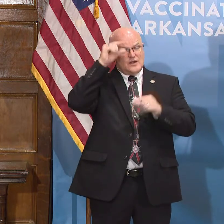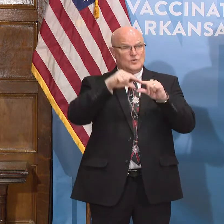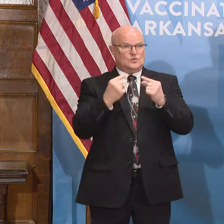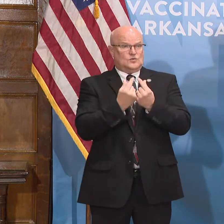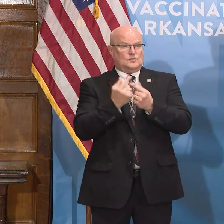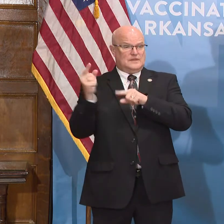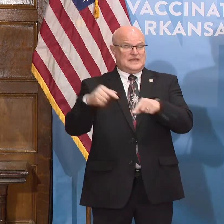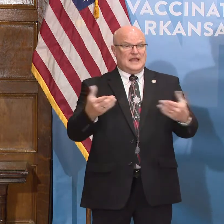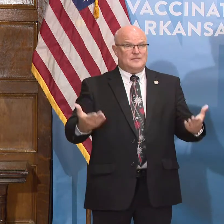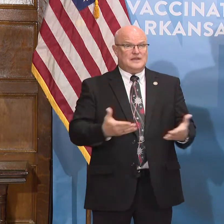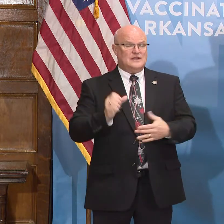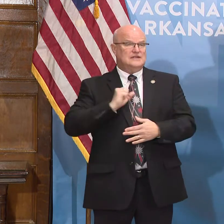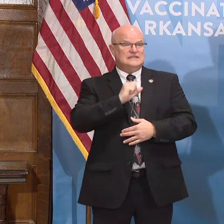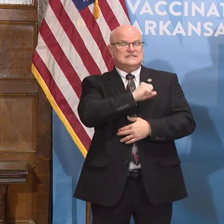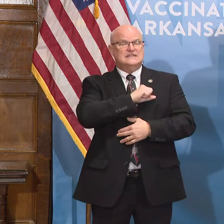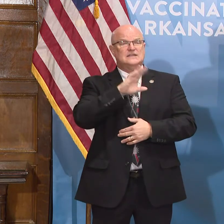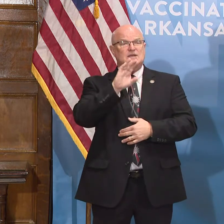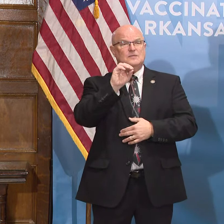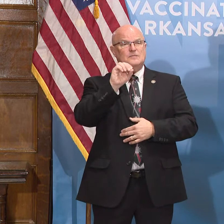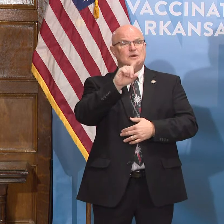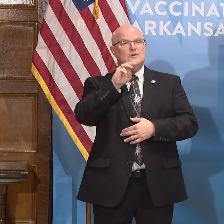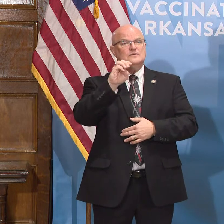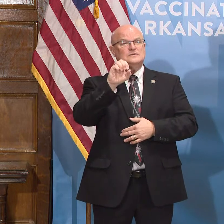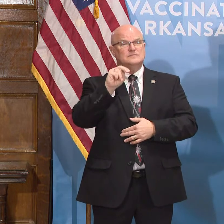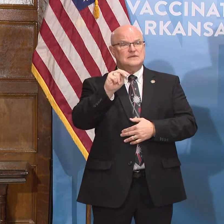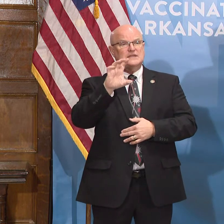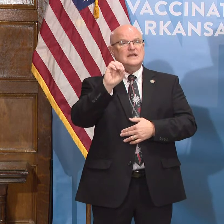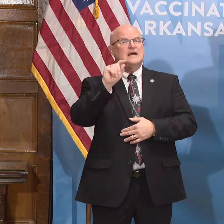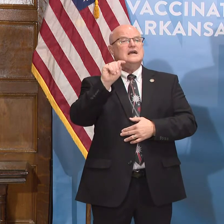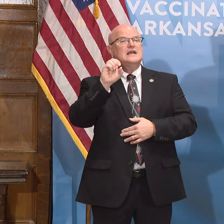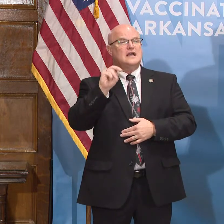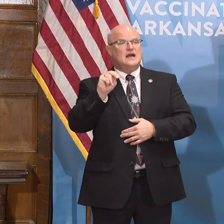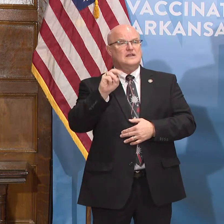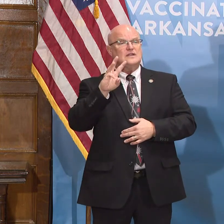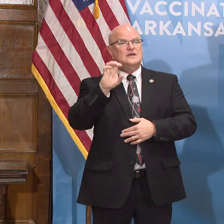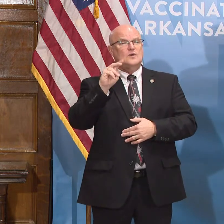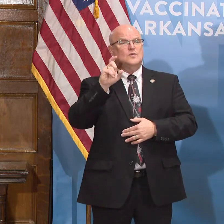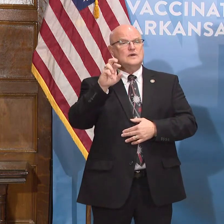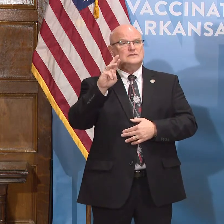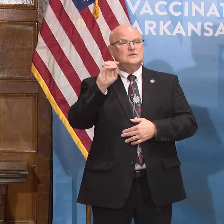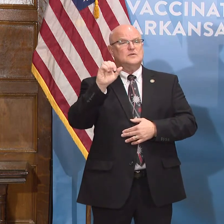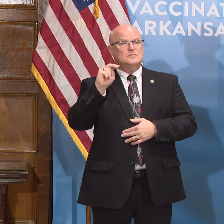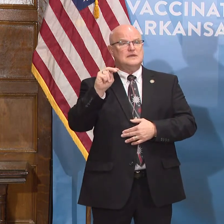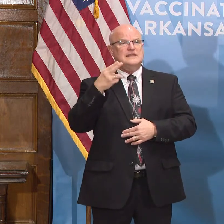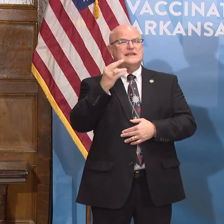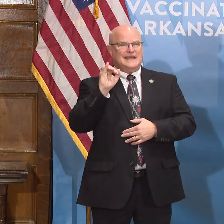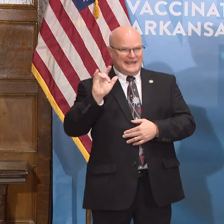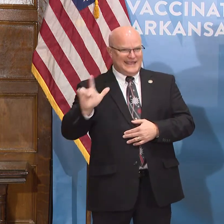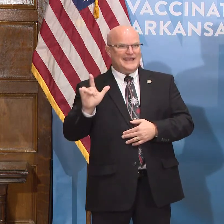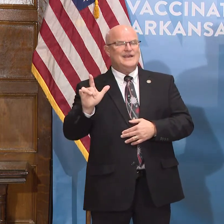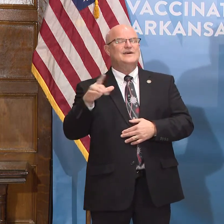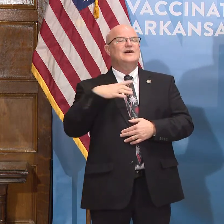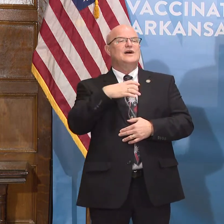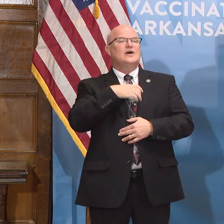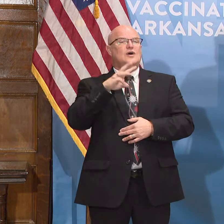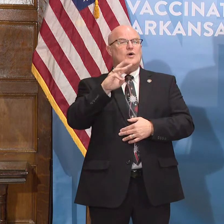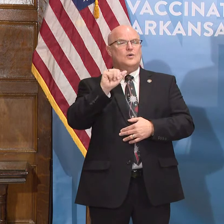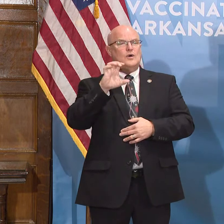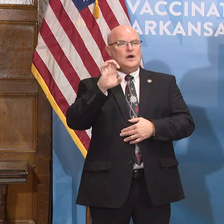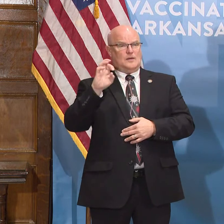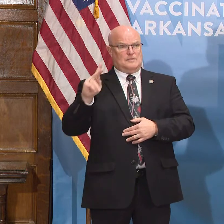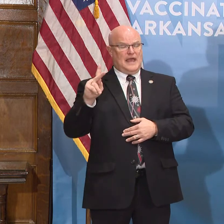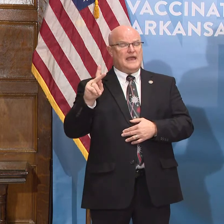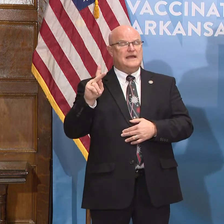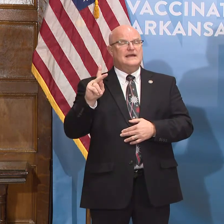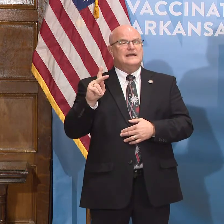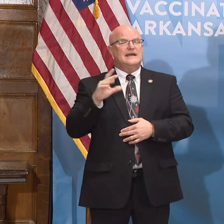delegation, Senator Bozeman, Senator Cotton, Congressman Westerman, Congressman Hill, Congressman Womack,